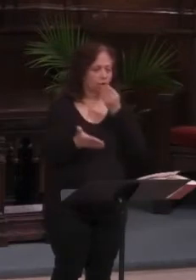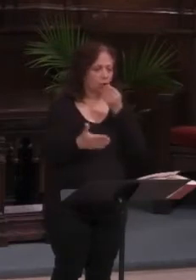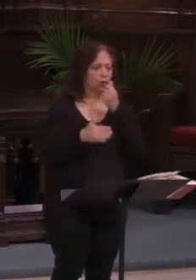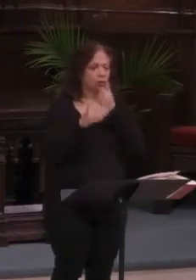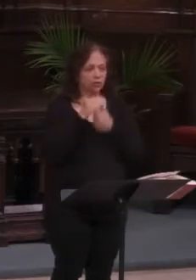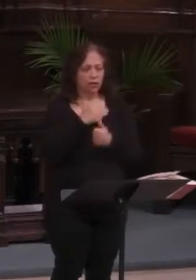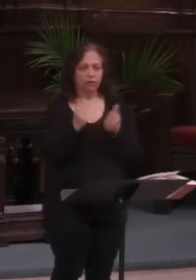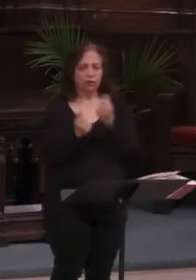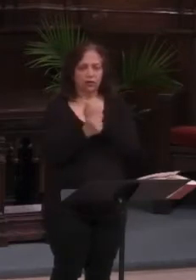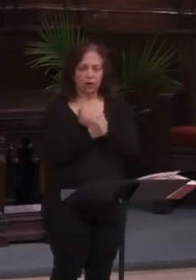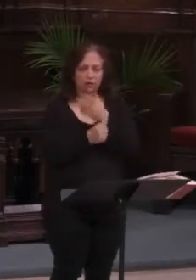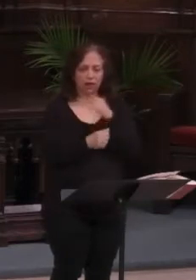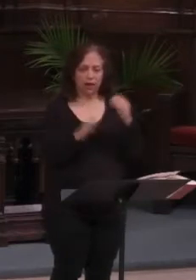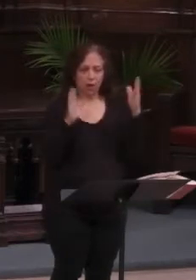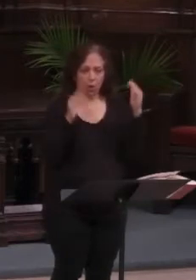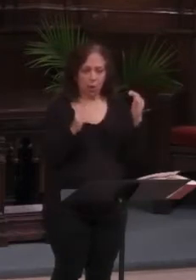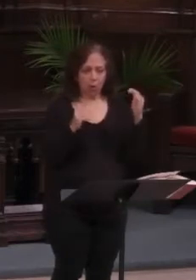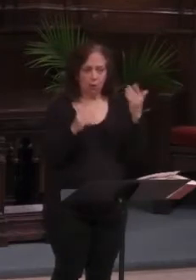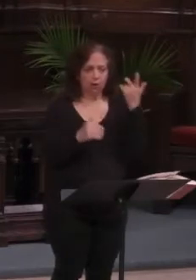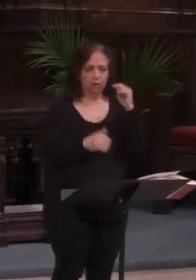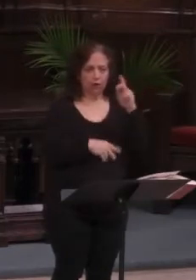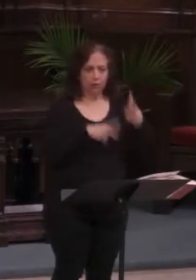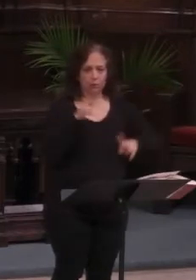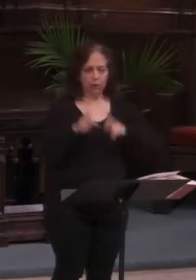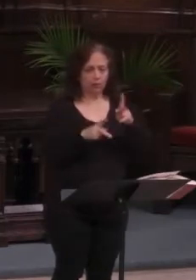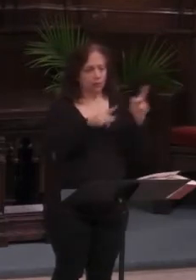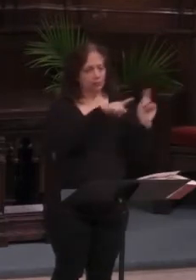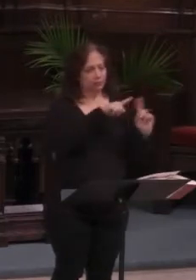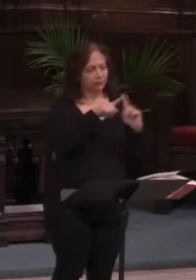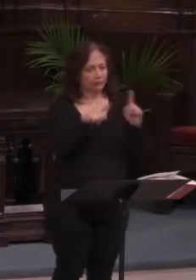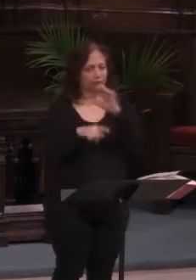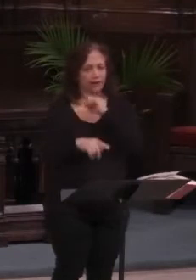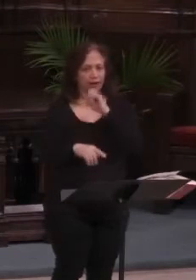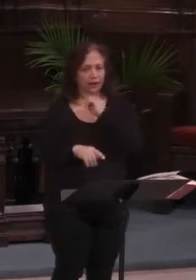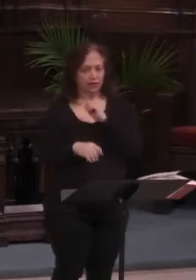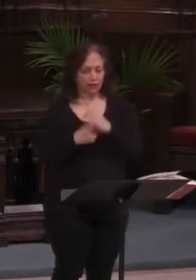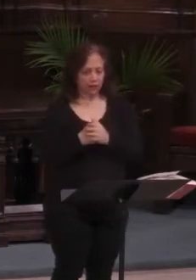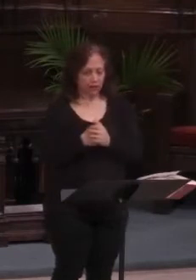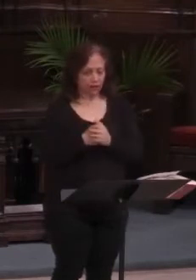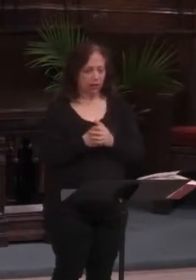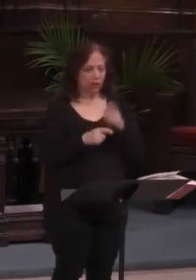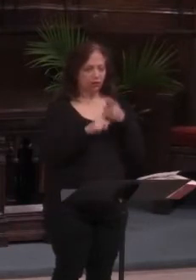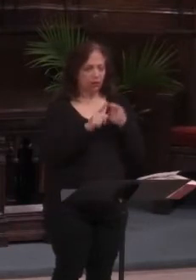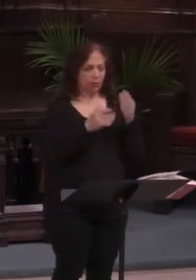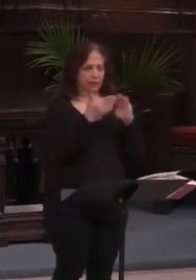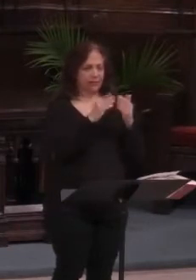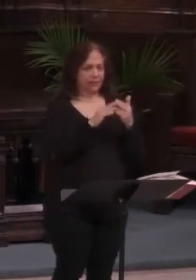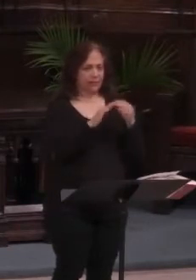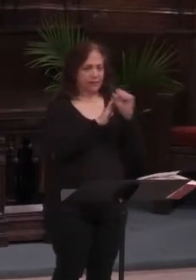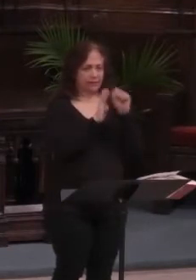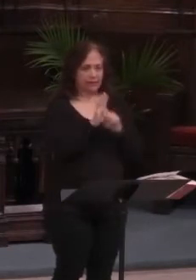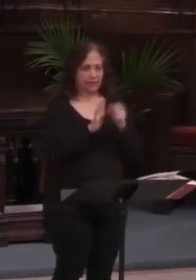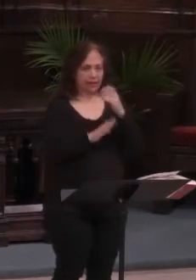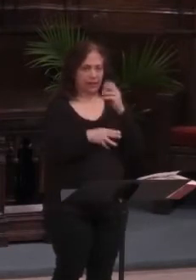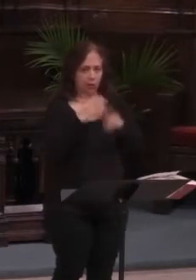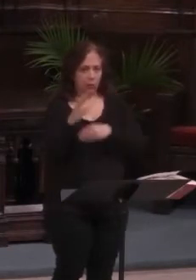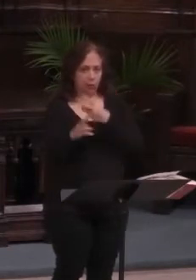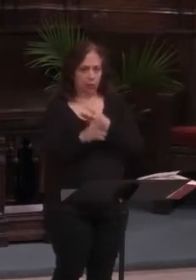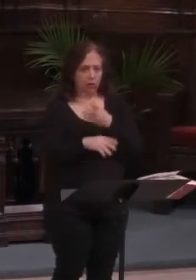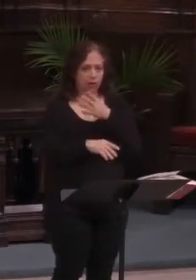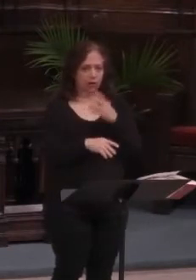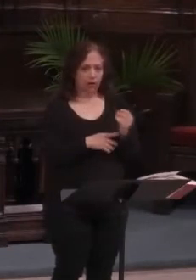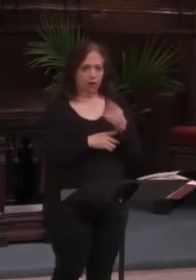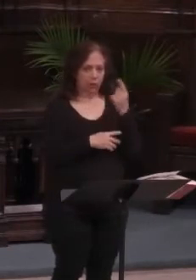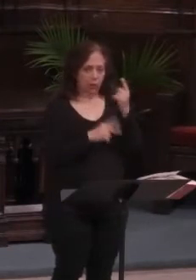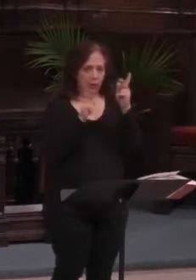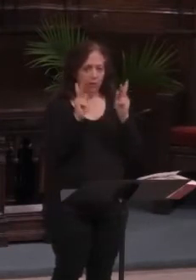shelter, love, and hope to people of all ages around our city, state, and world. And one